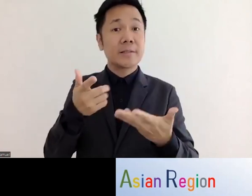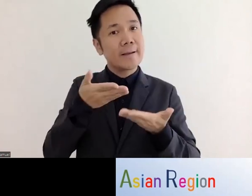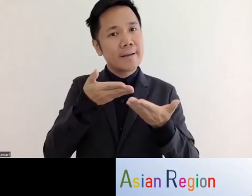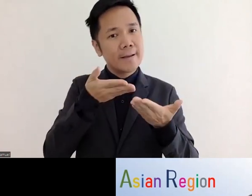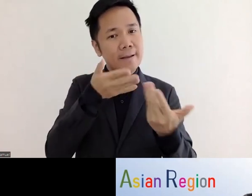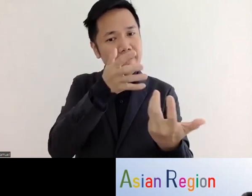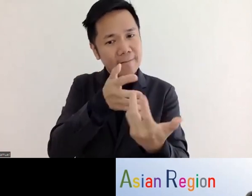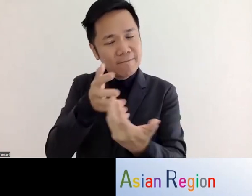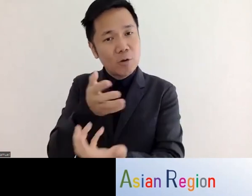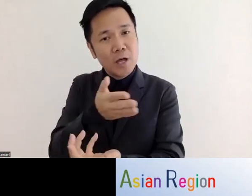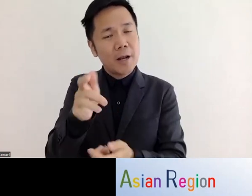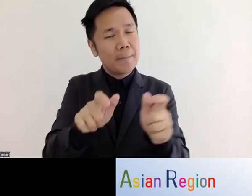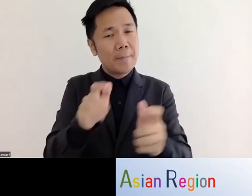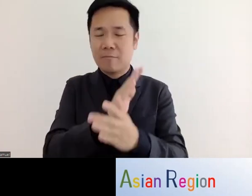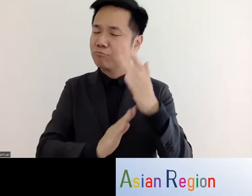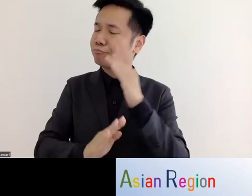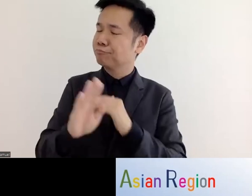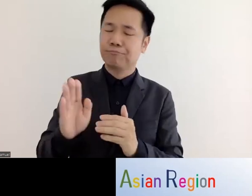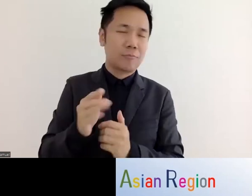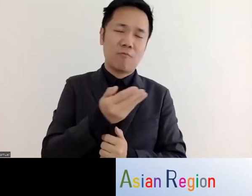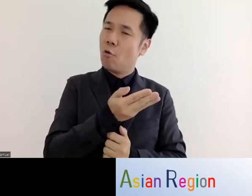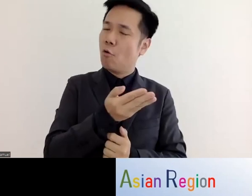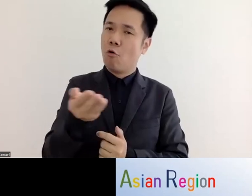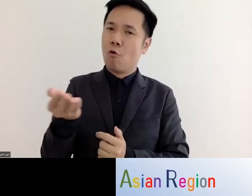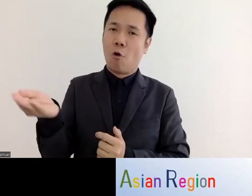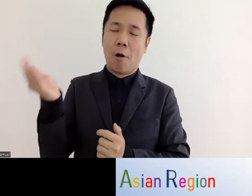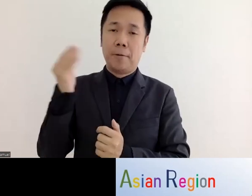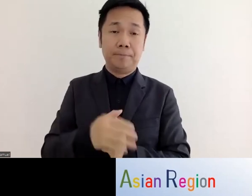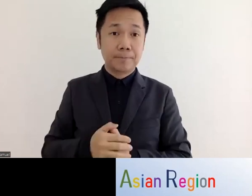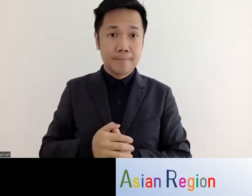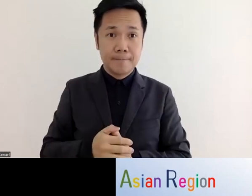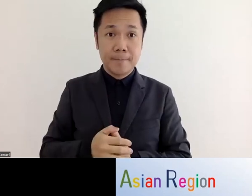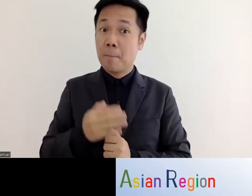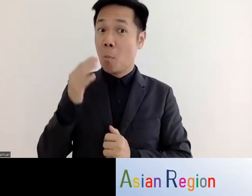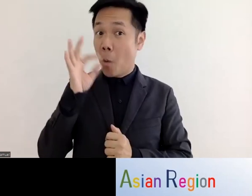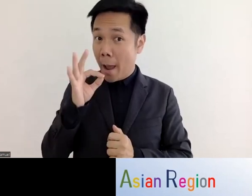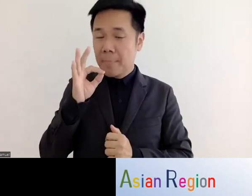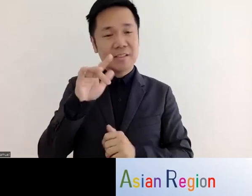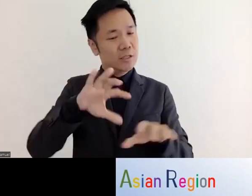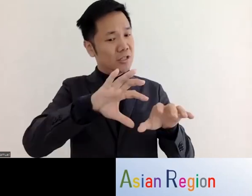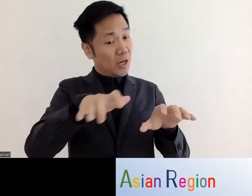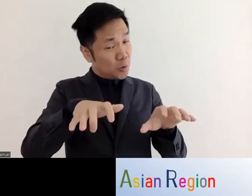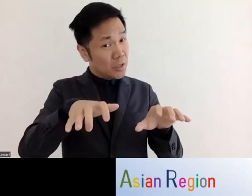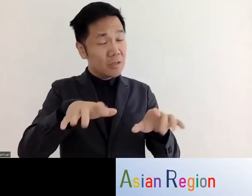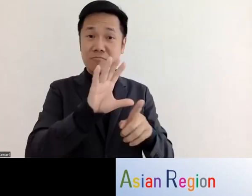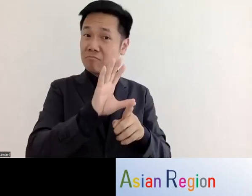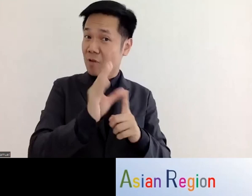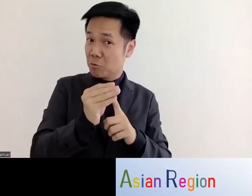every region, every culture, every country, the needs could be different. And when we look at